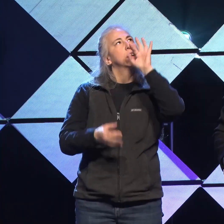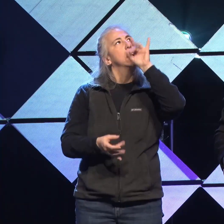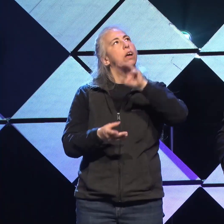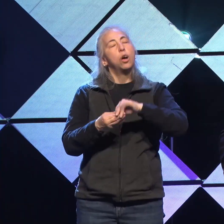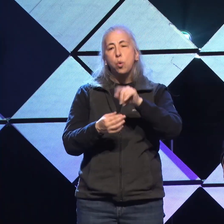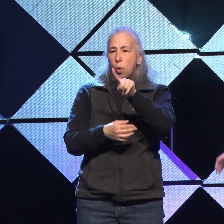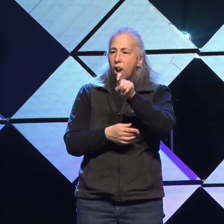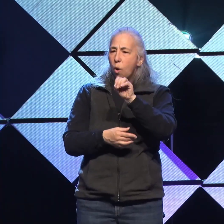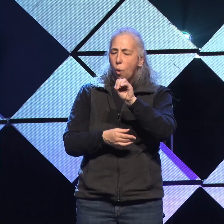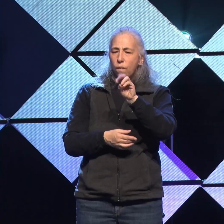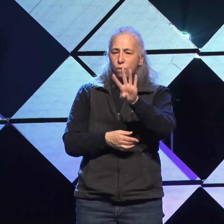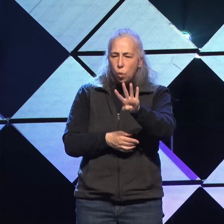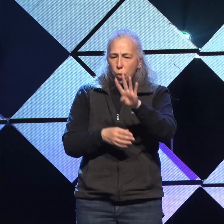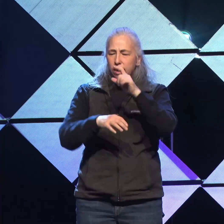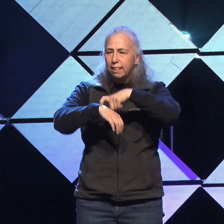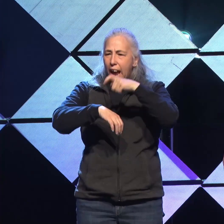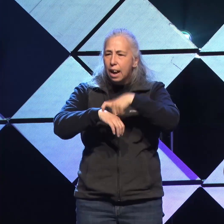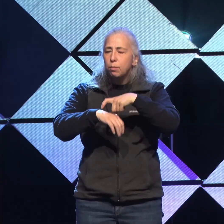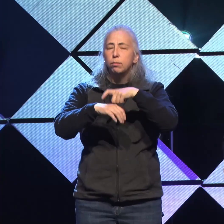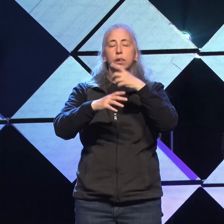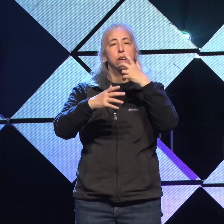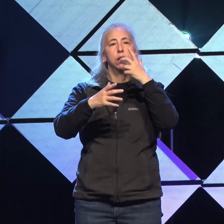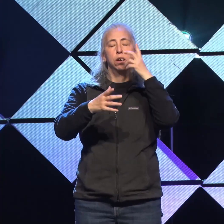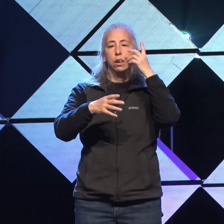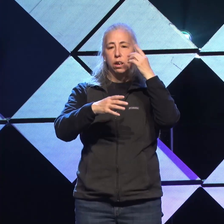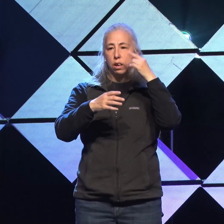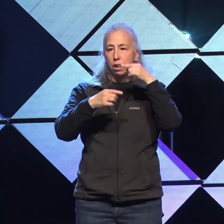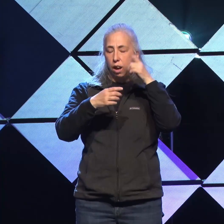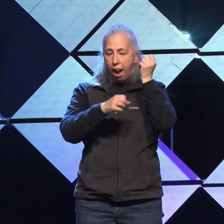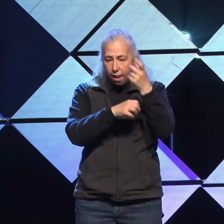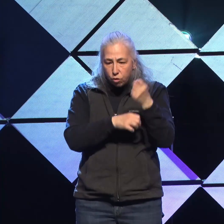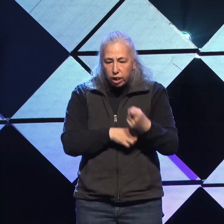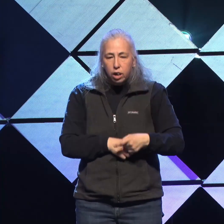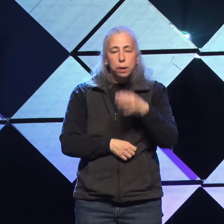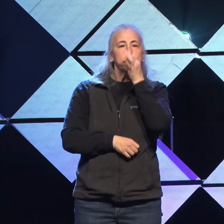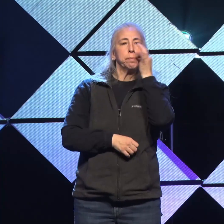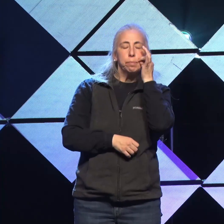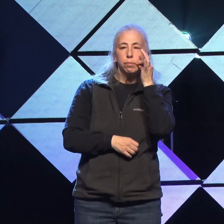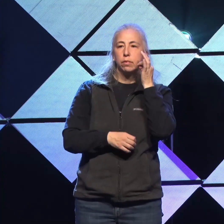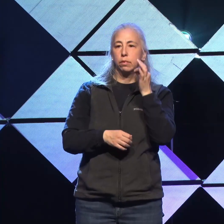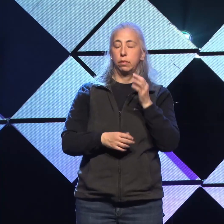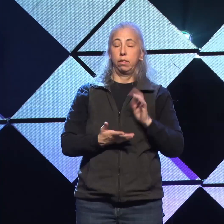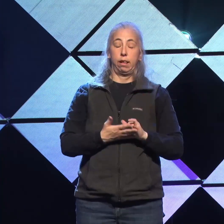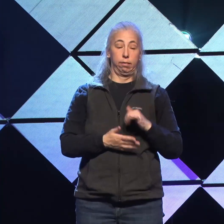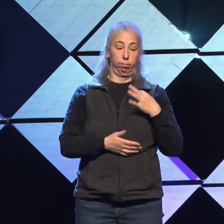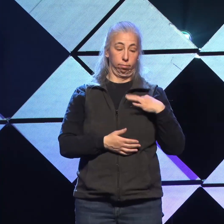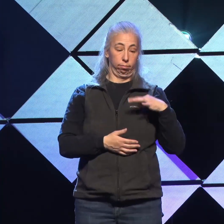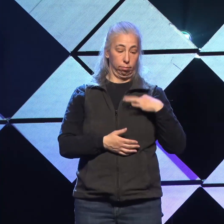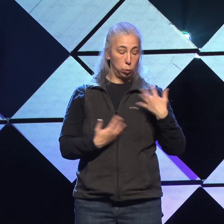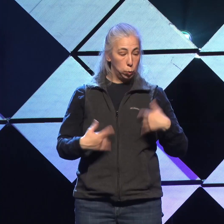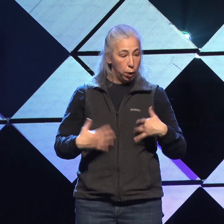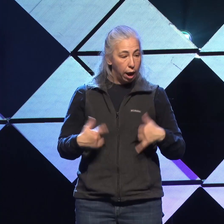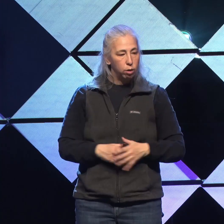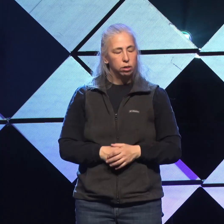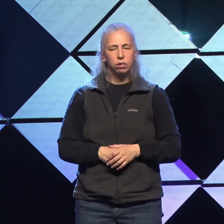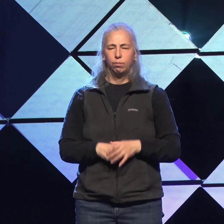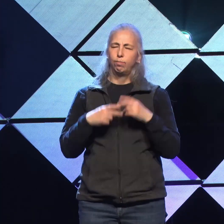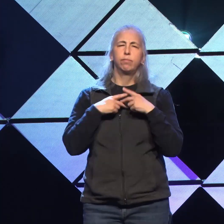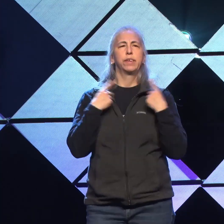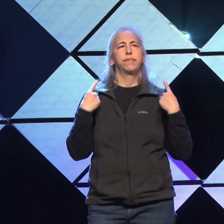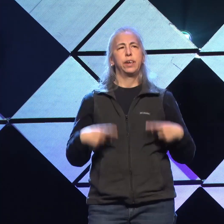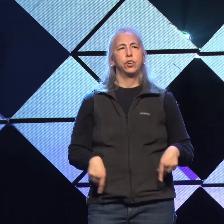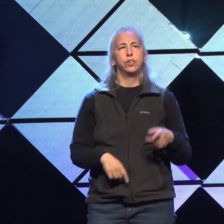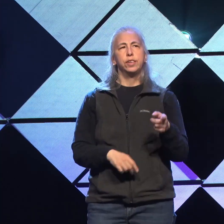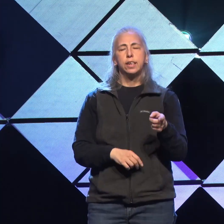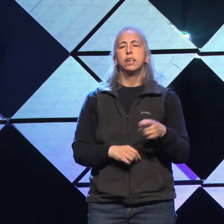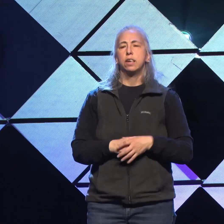104 times. I mean, this guy's doing serious extra credit work, the Pharisee. Yeah.